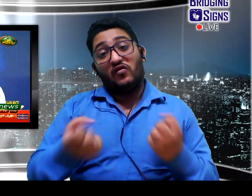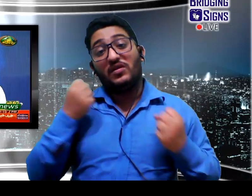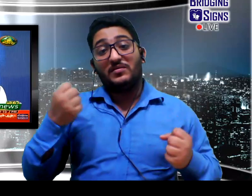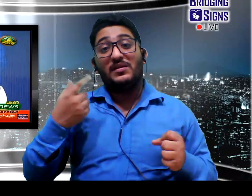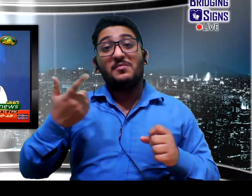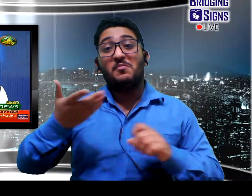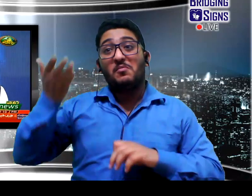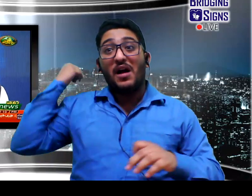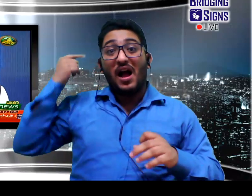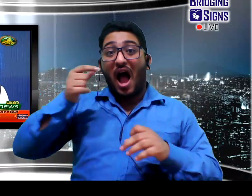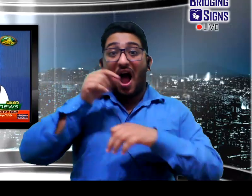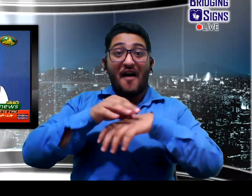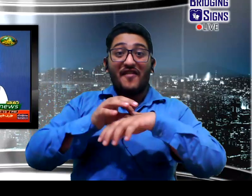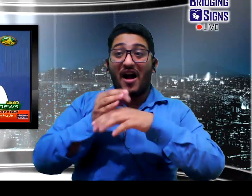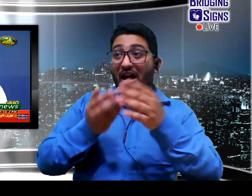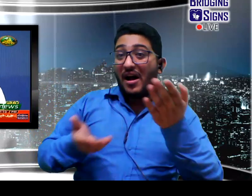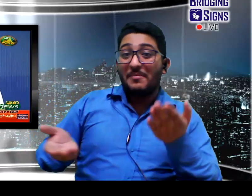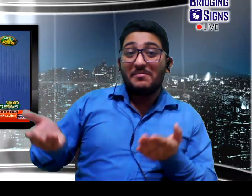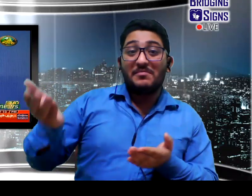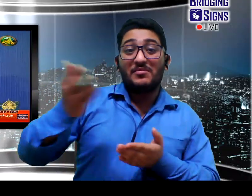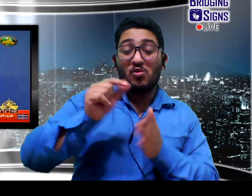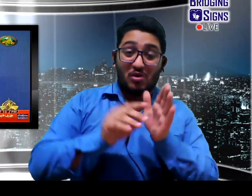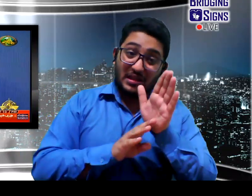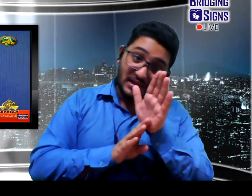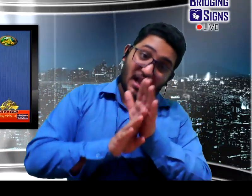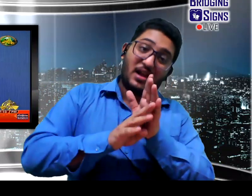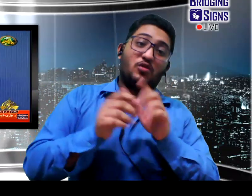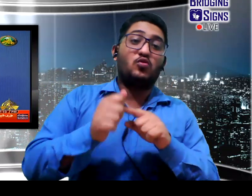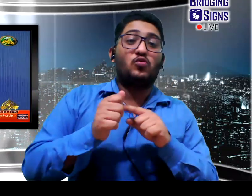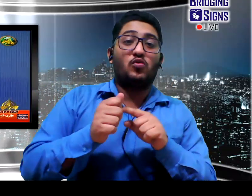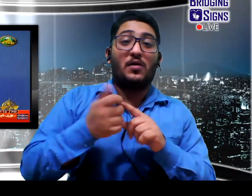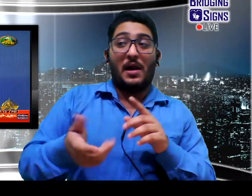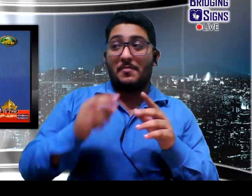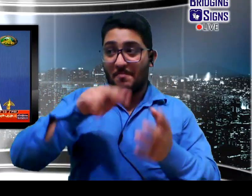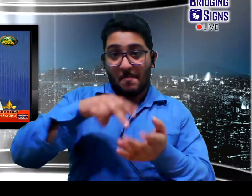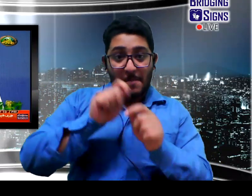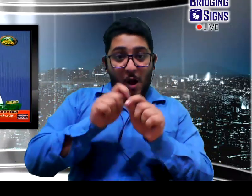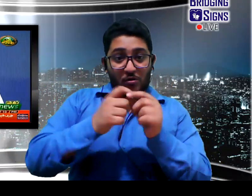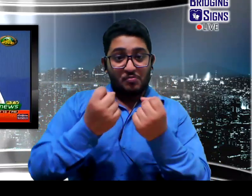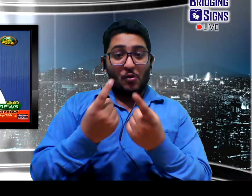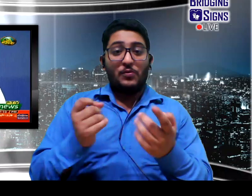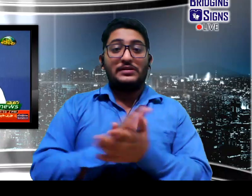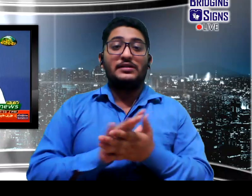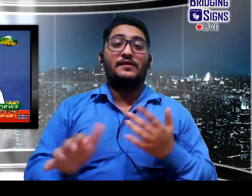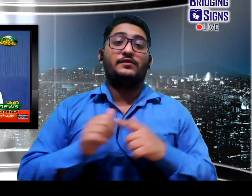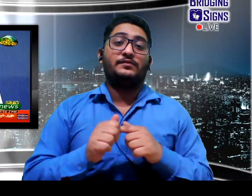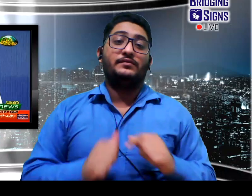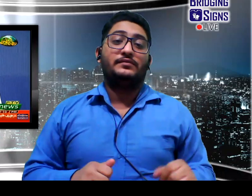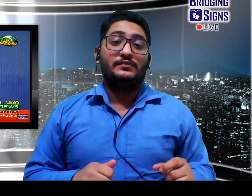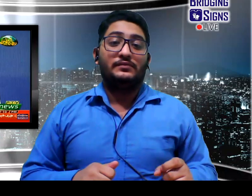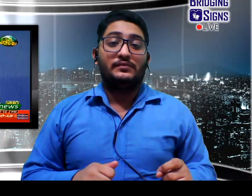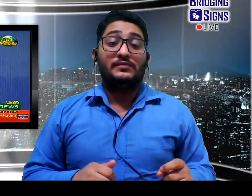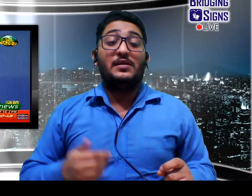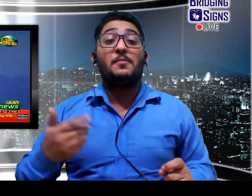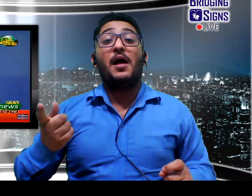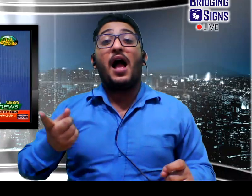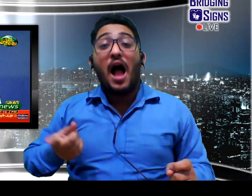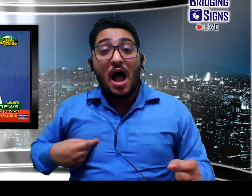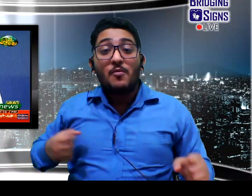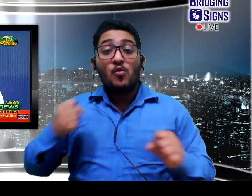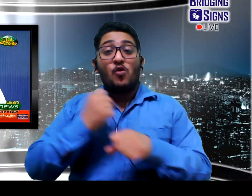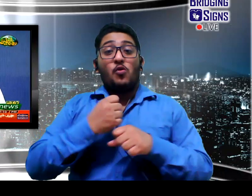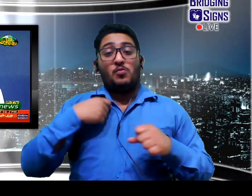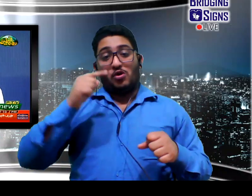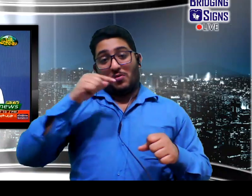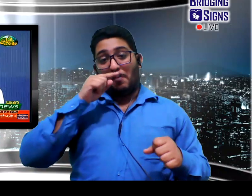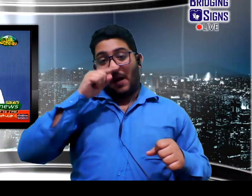female population involved in nation building. So my government, and I'm proud to